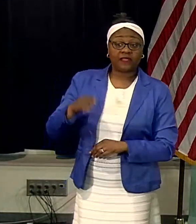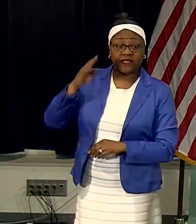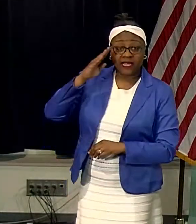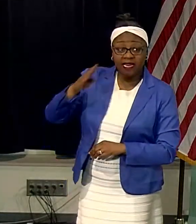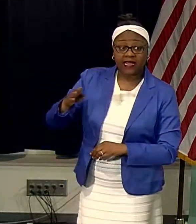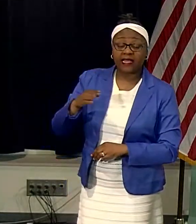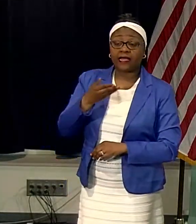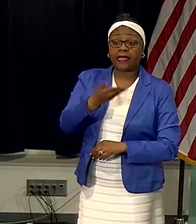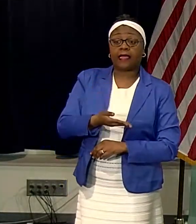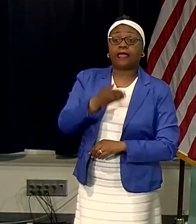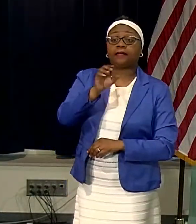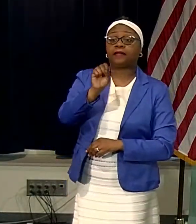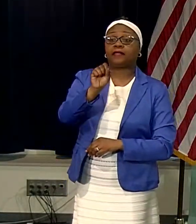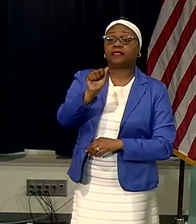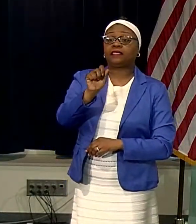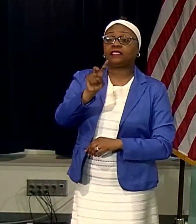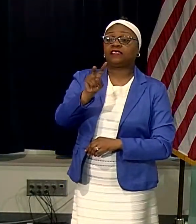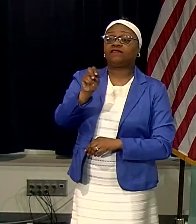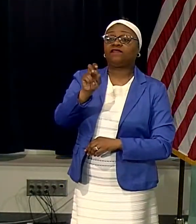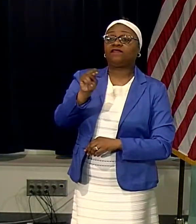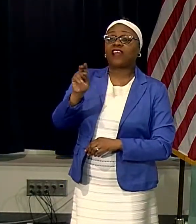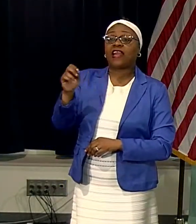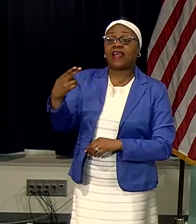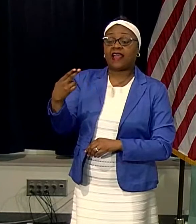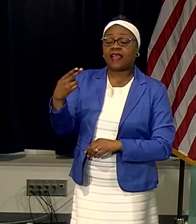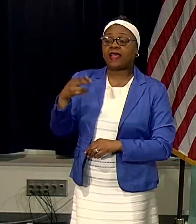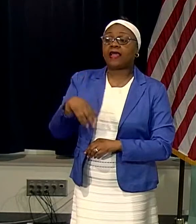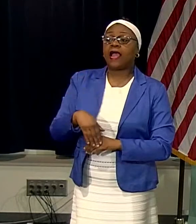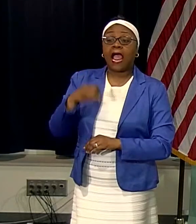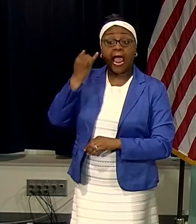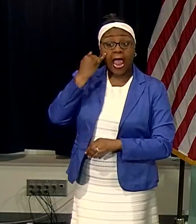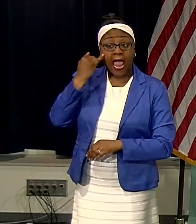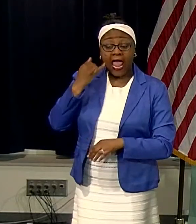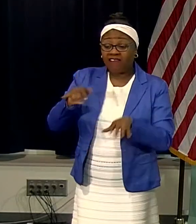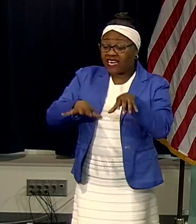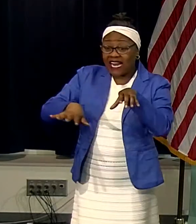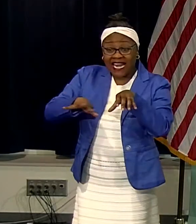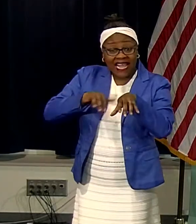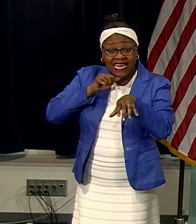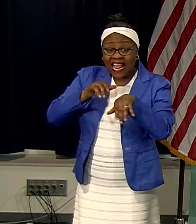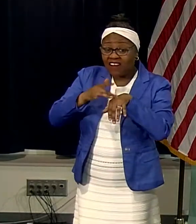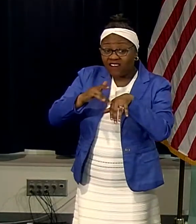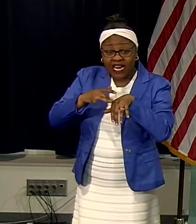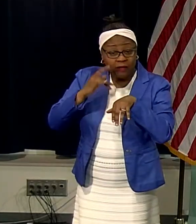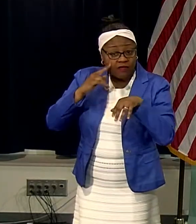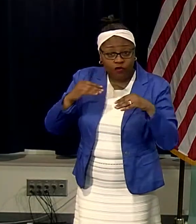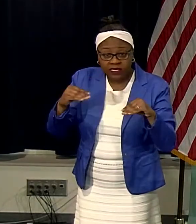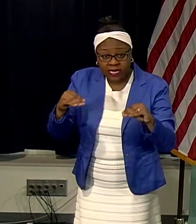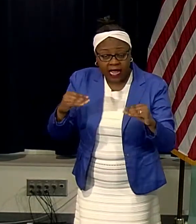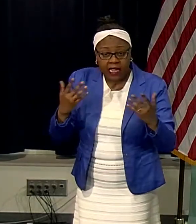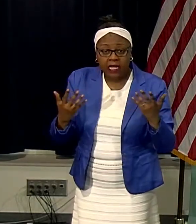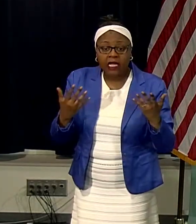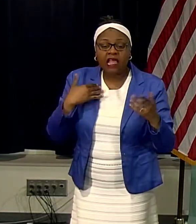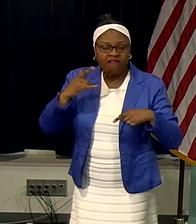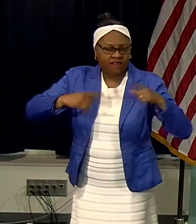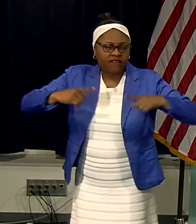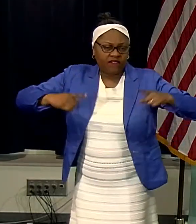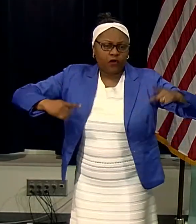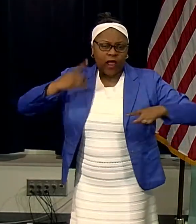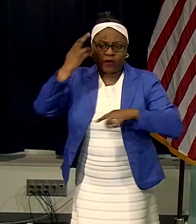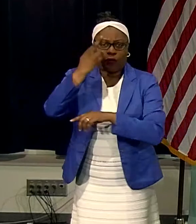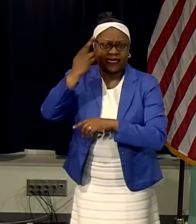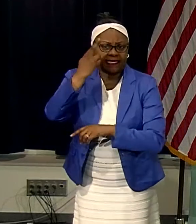Hello, I'm Savannah Robbins, land reuse manager. If a lot isn't available for you for sale for some reason, there's a variety of